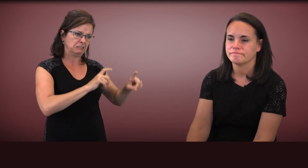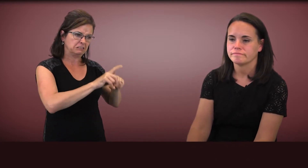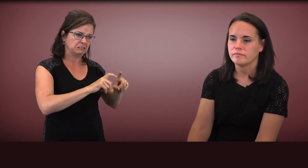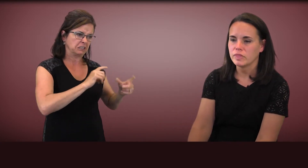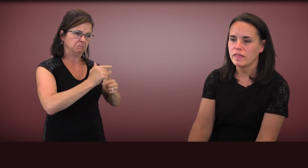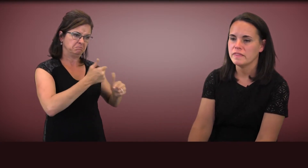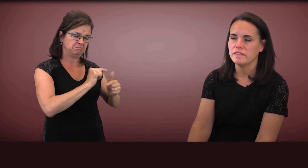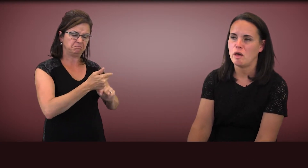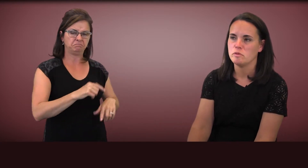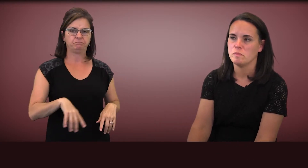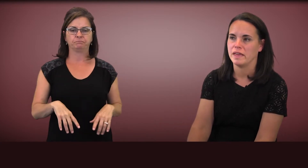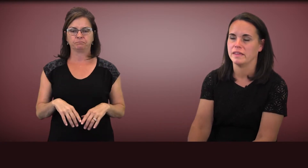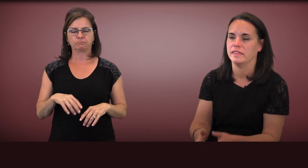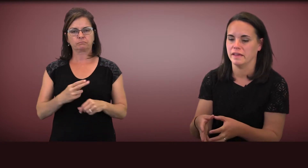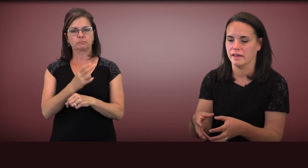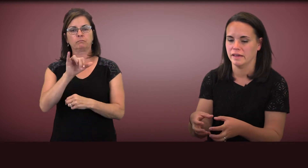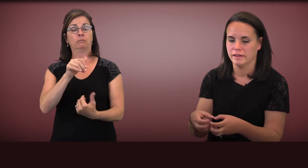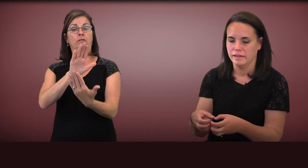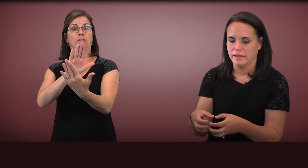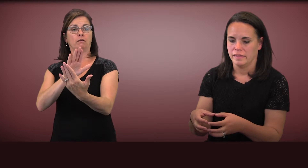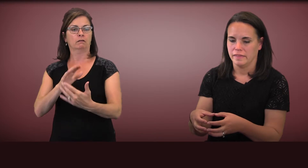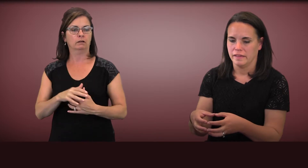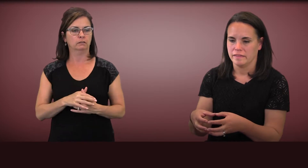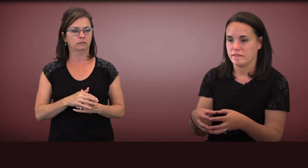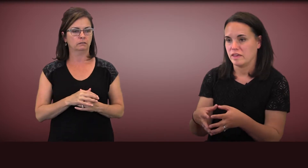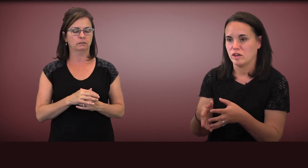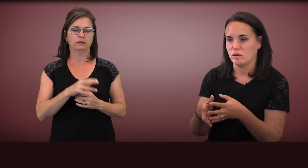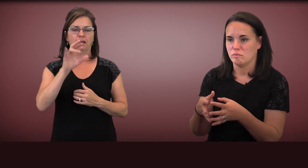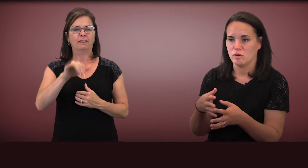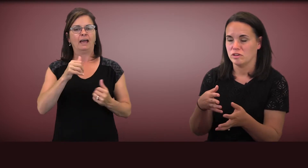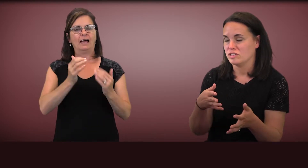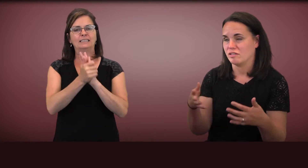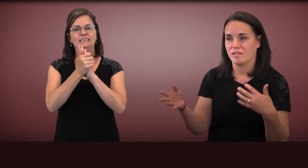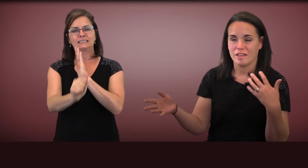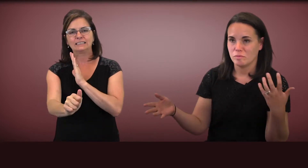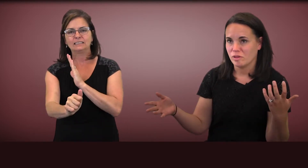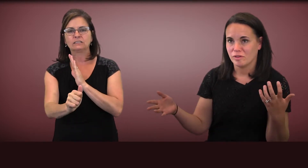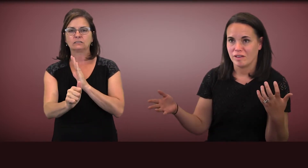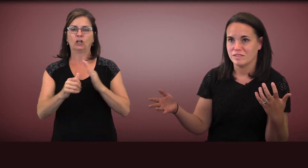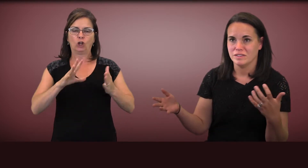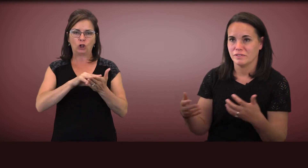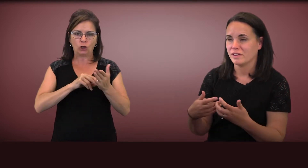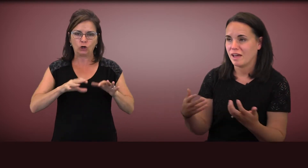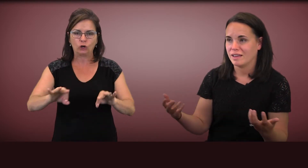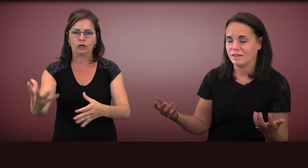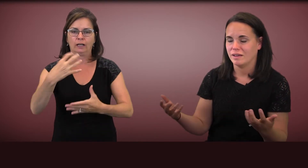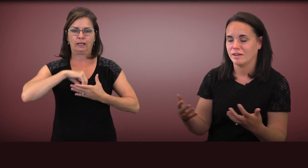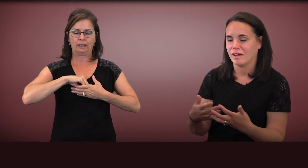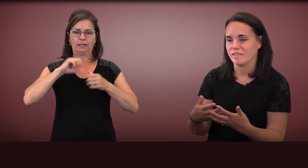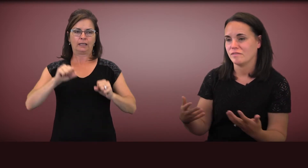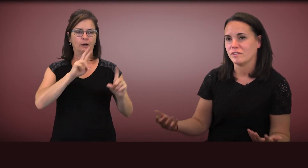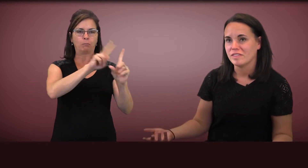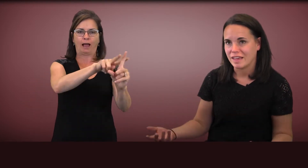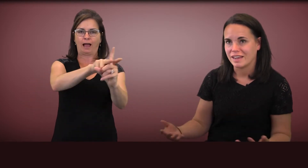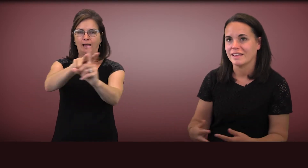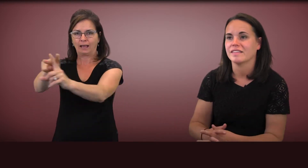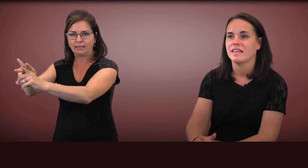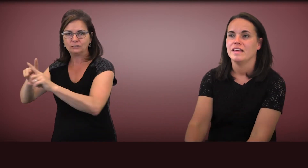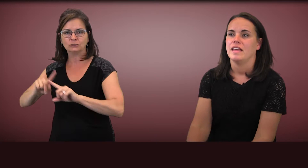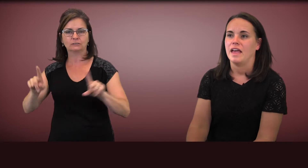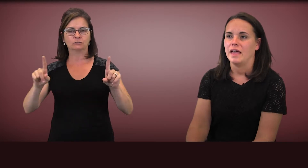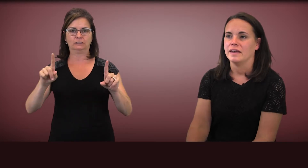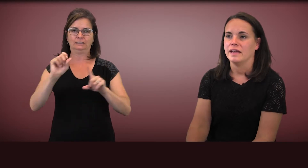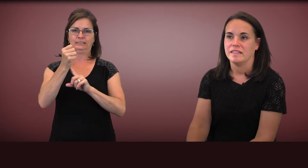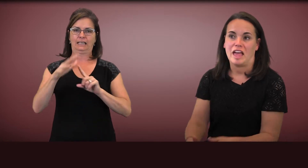strategy. This helps make the skill more generalizable across different